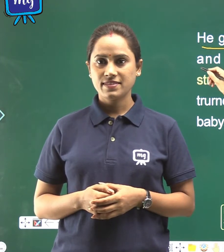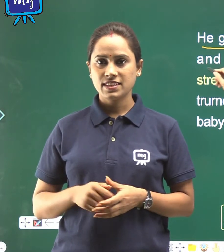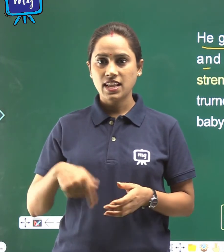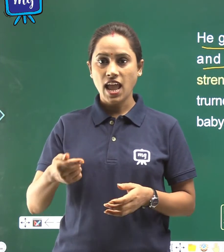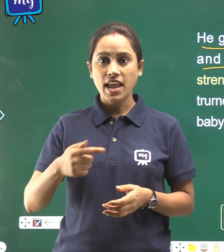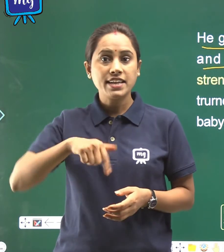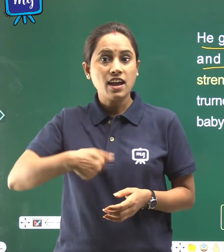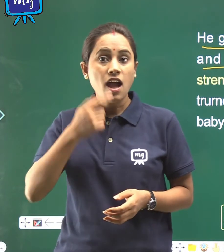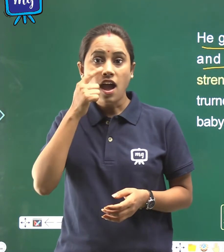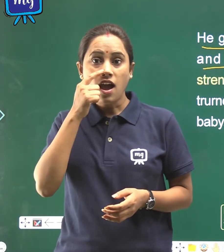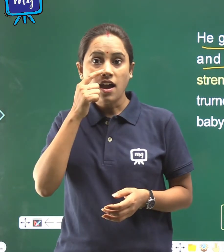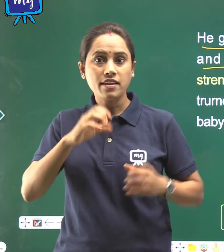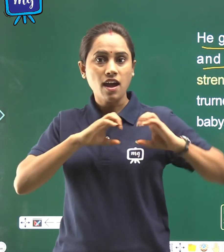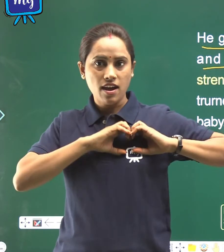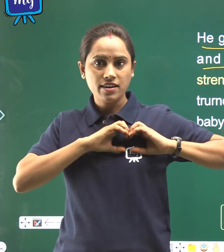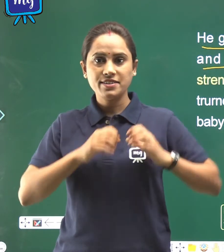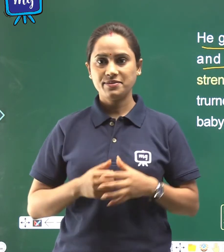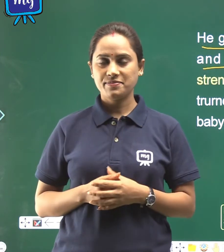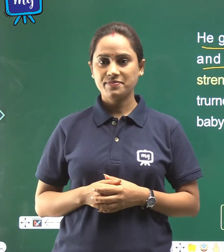and her heart